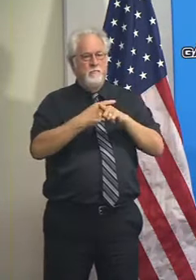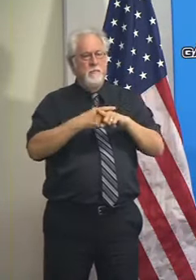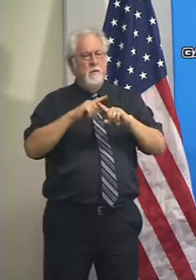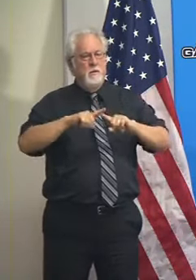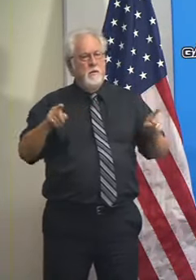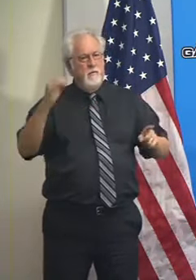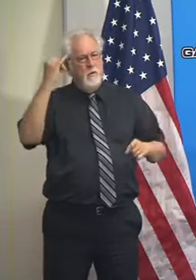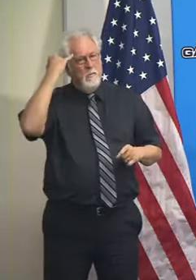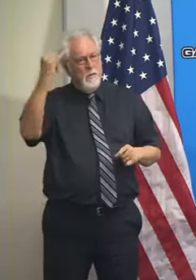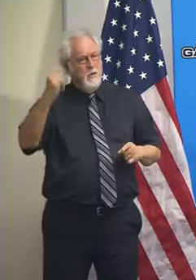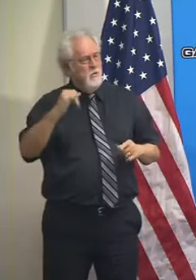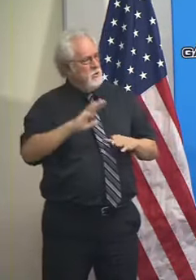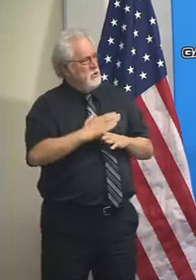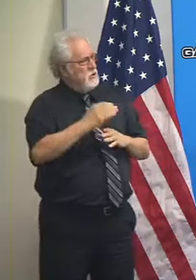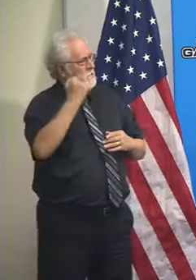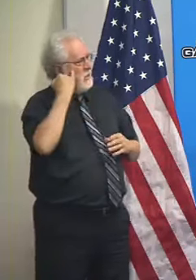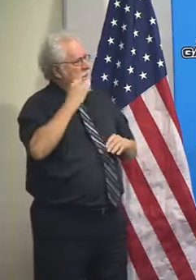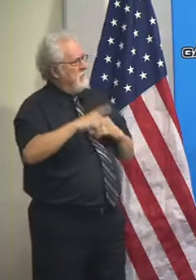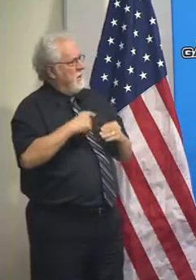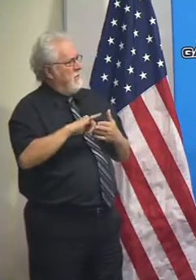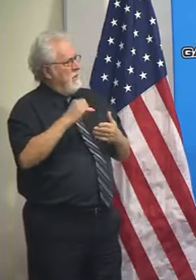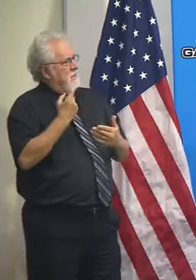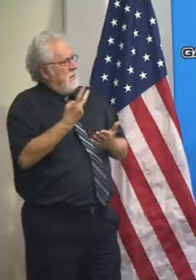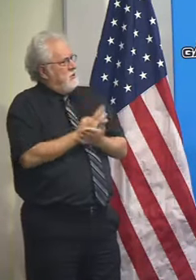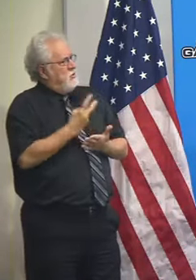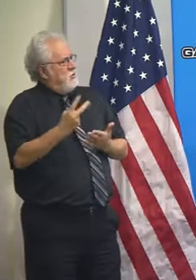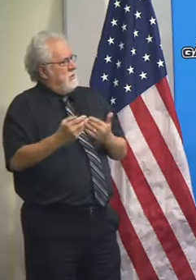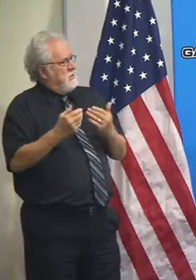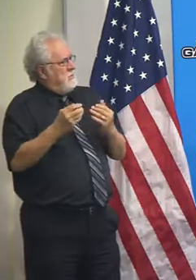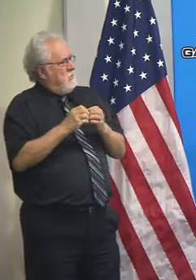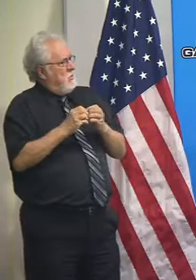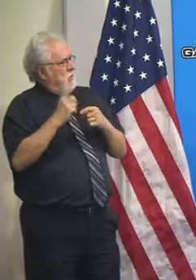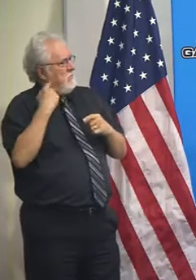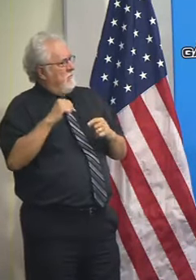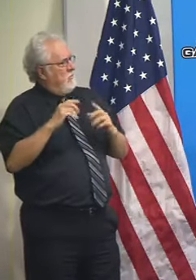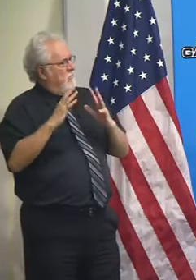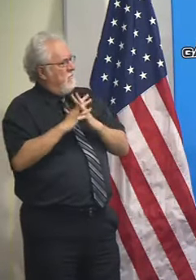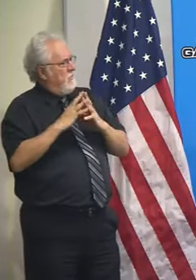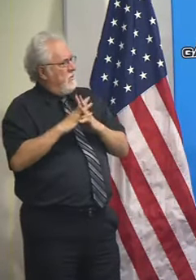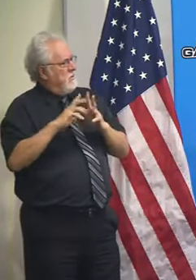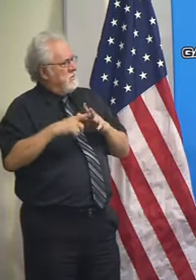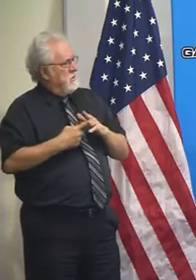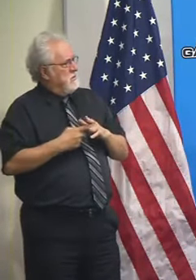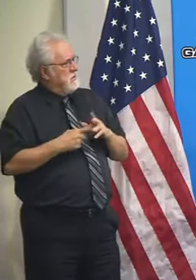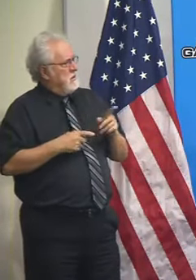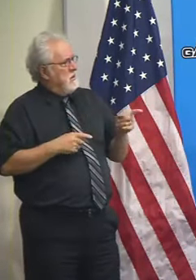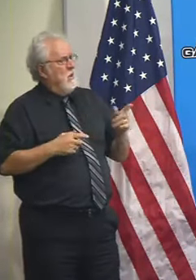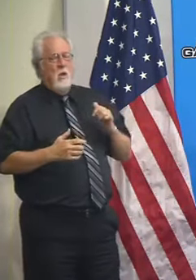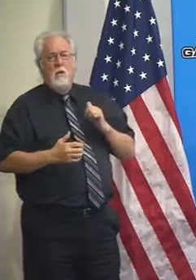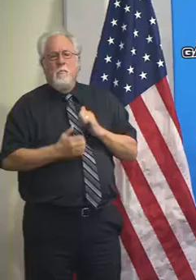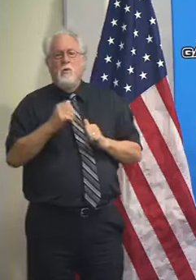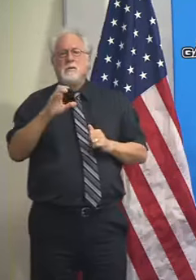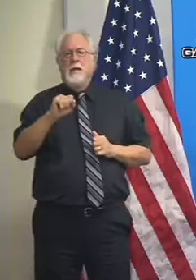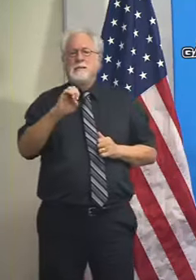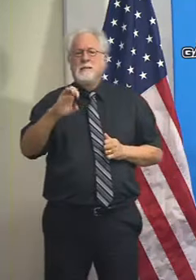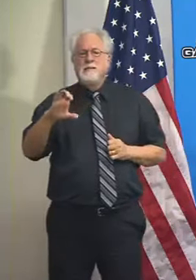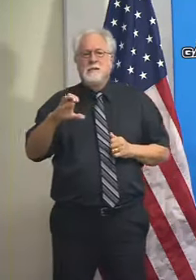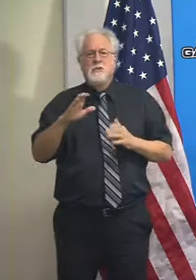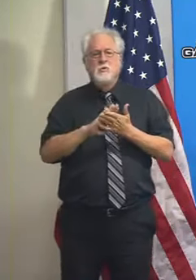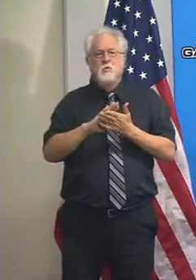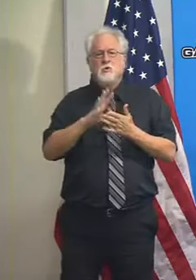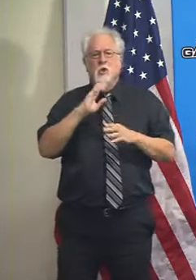you share any thoughts? It's a couple weeks away before the season starts. Your thoughts on that subject? I mean, obviously most SEC schools are talking